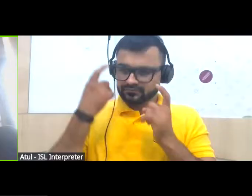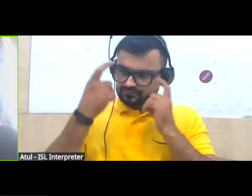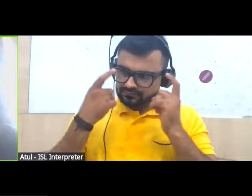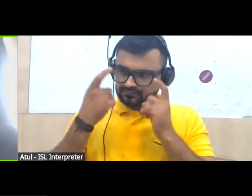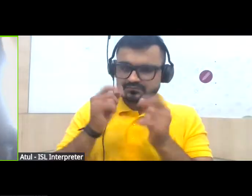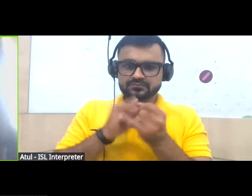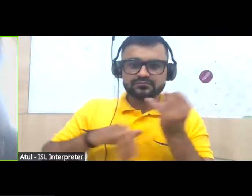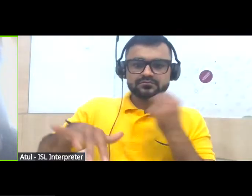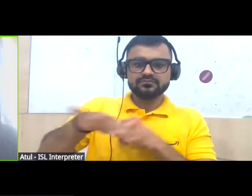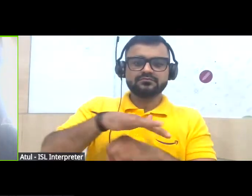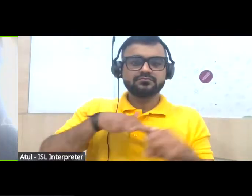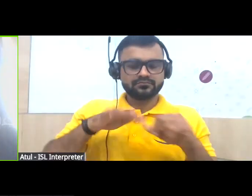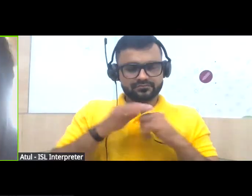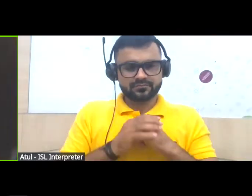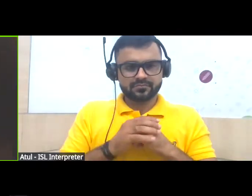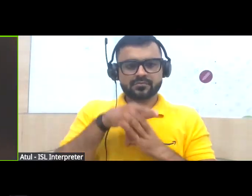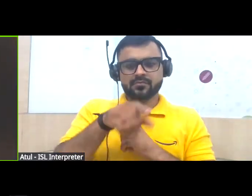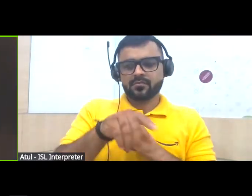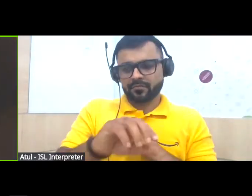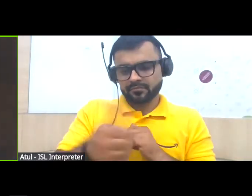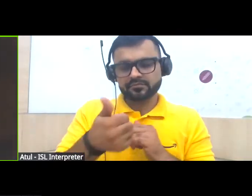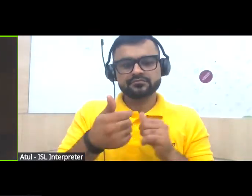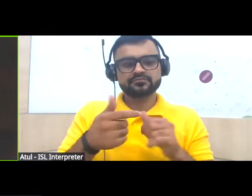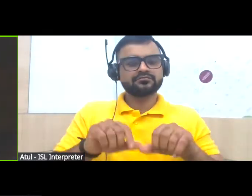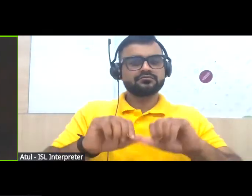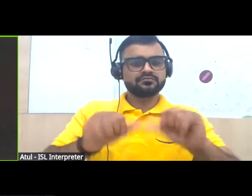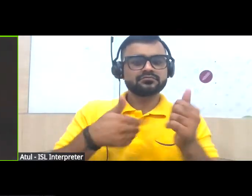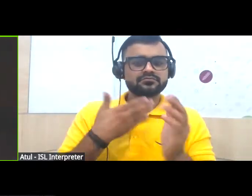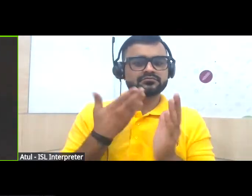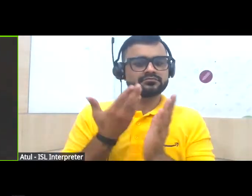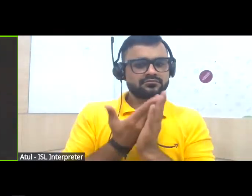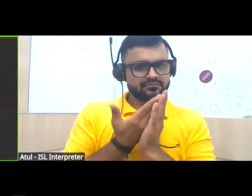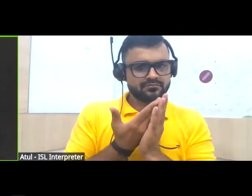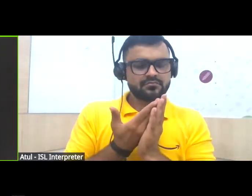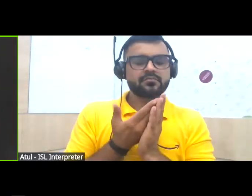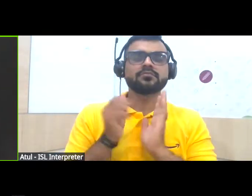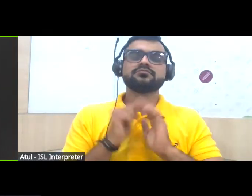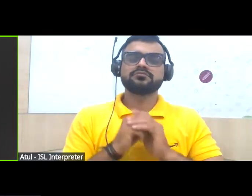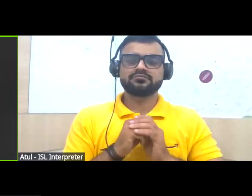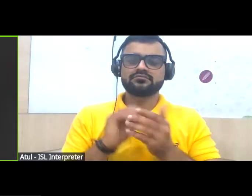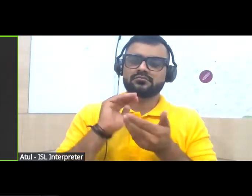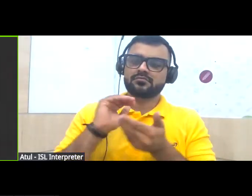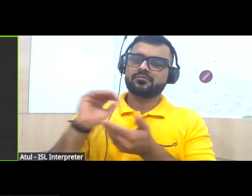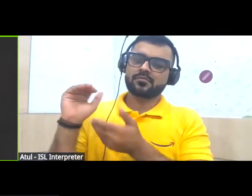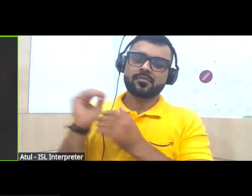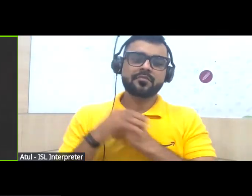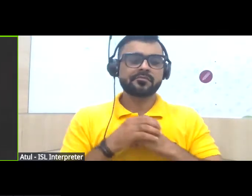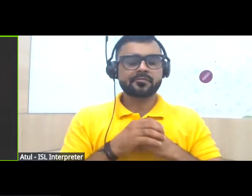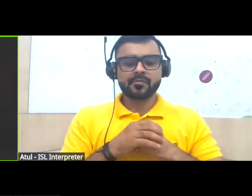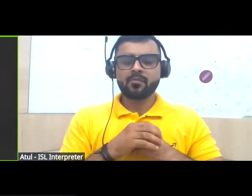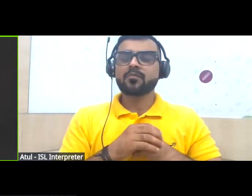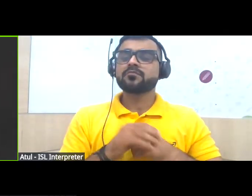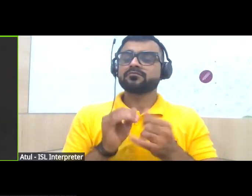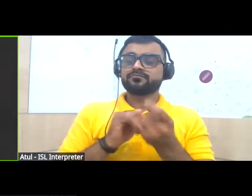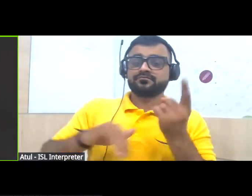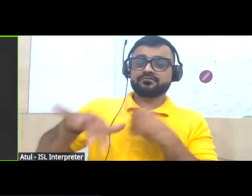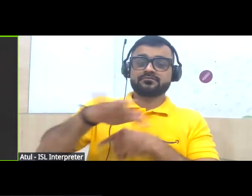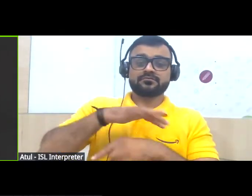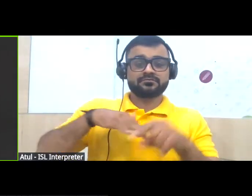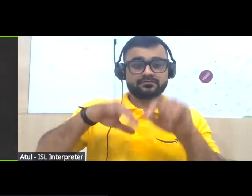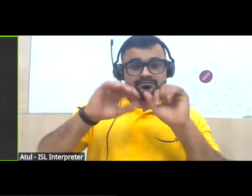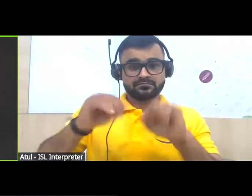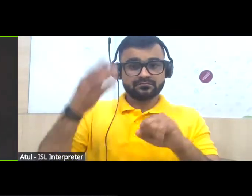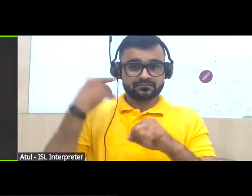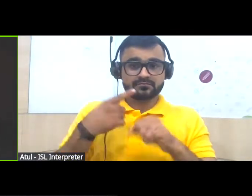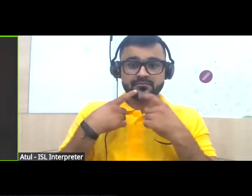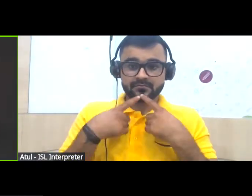your organization, then you are also qualified to apply for these awards. Right? And as an organization, like I